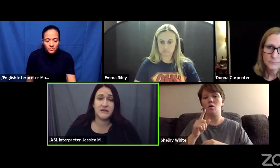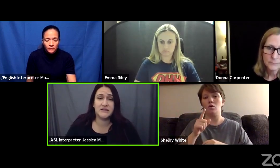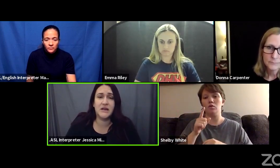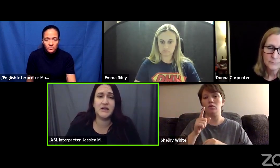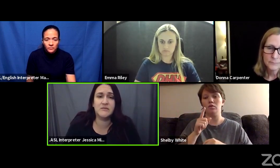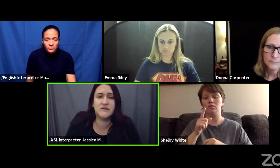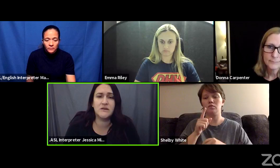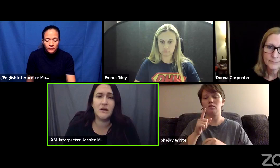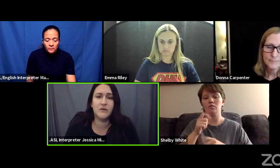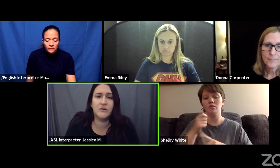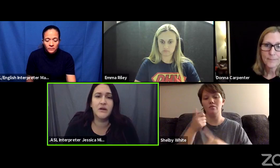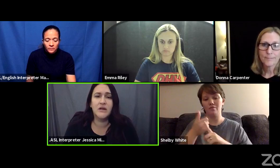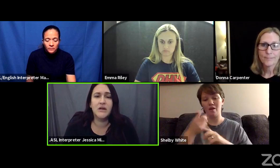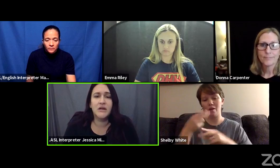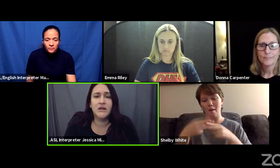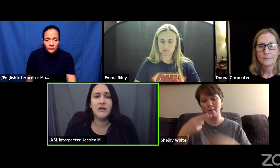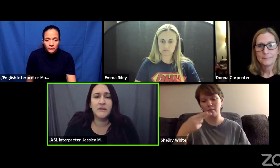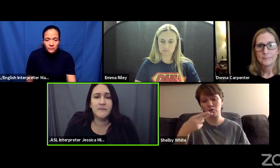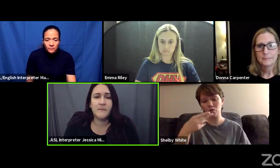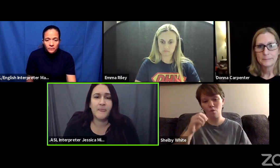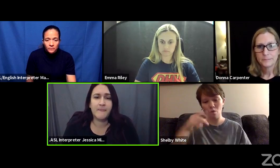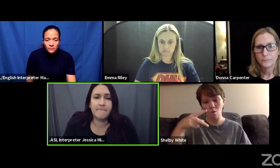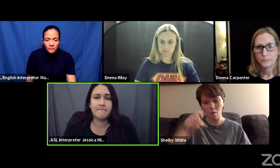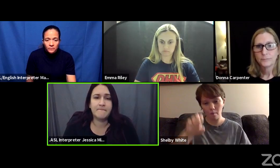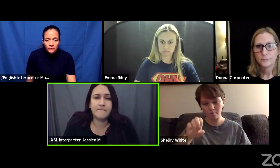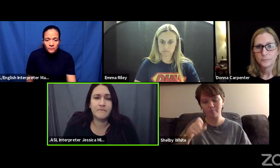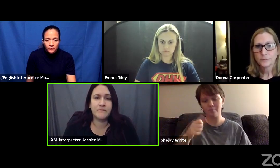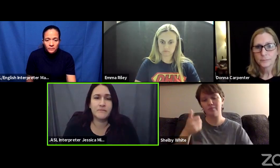implant at that time. So